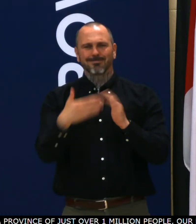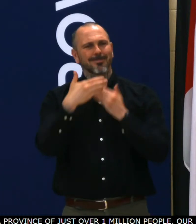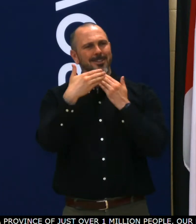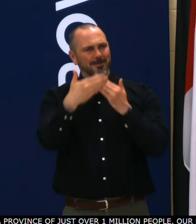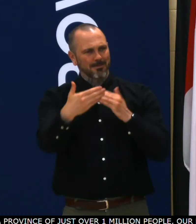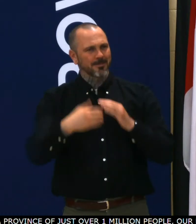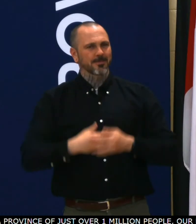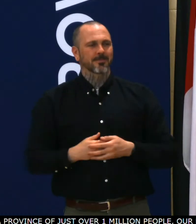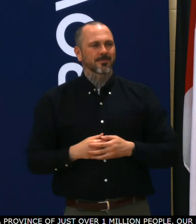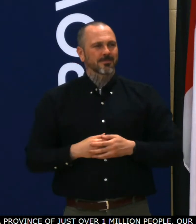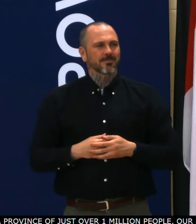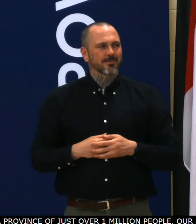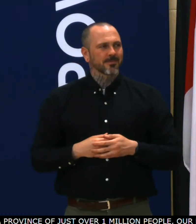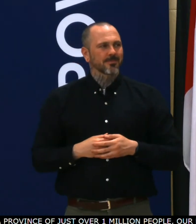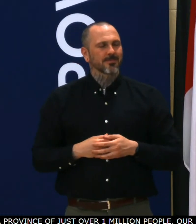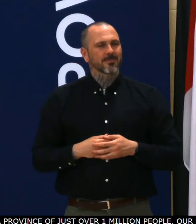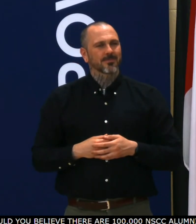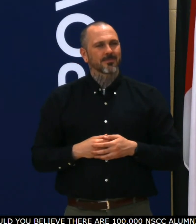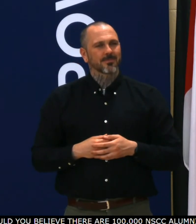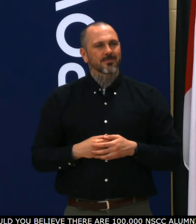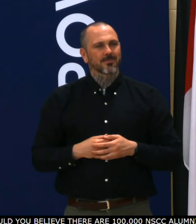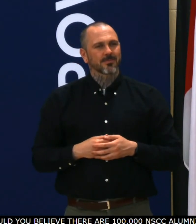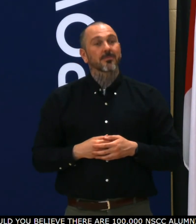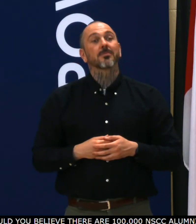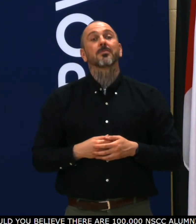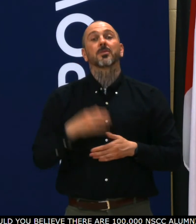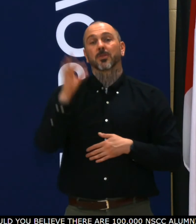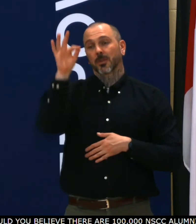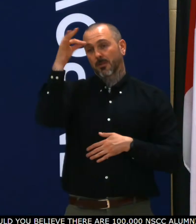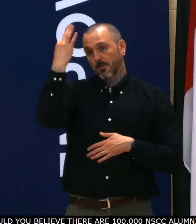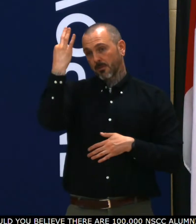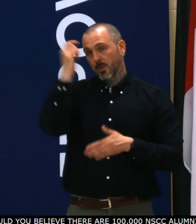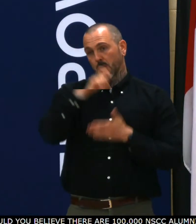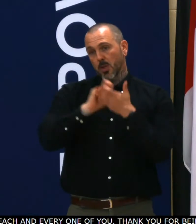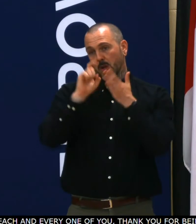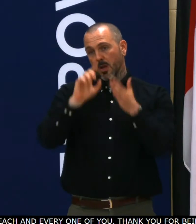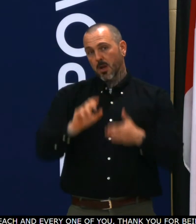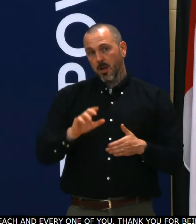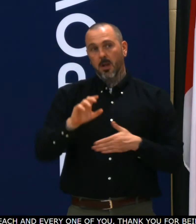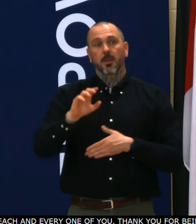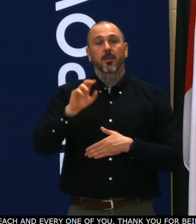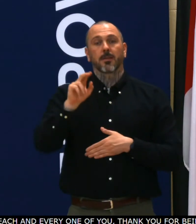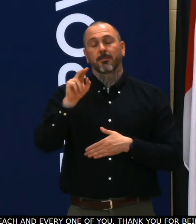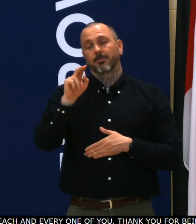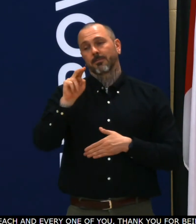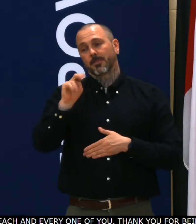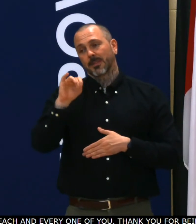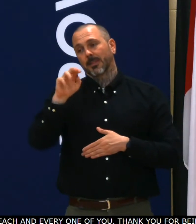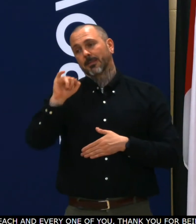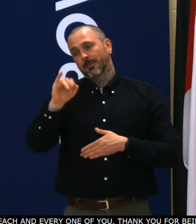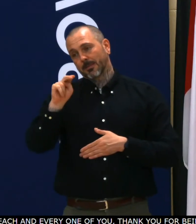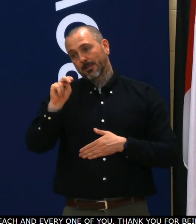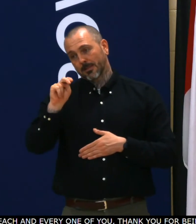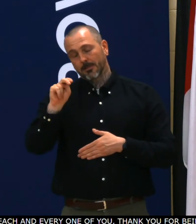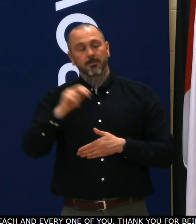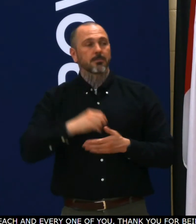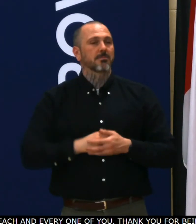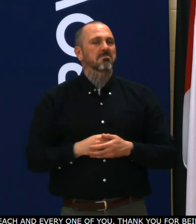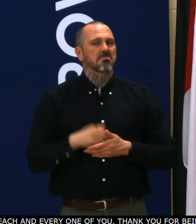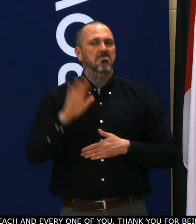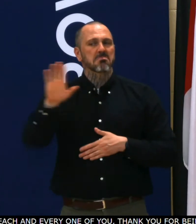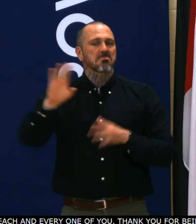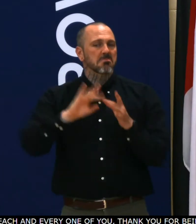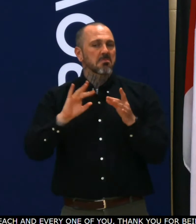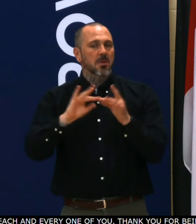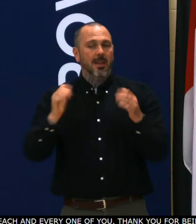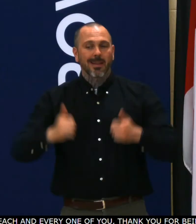conclusion, the French author Madame Nin once said, life shrinks or expands